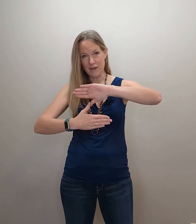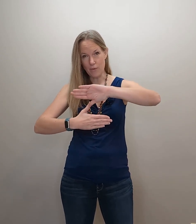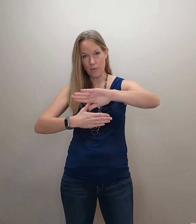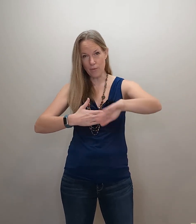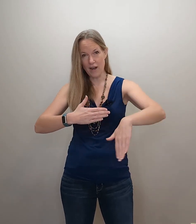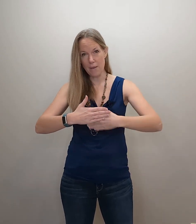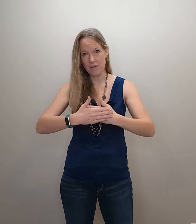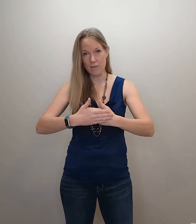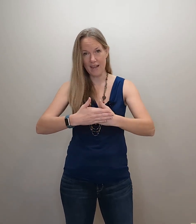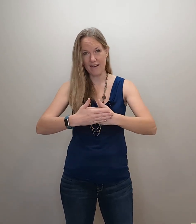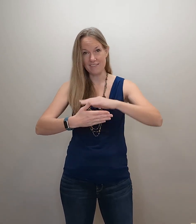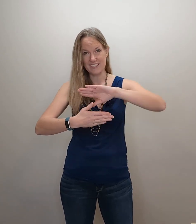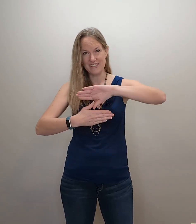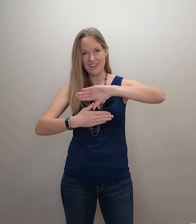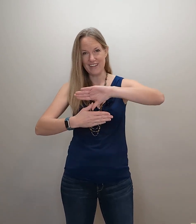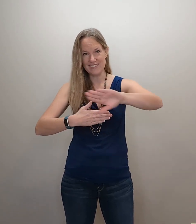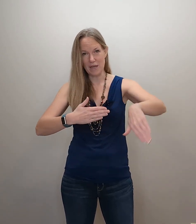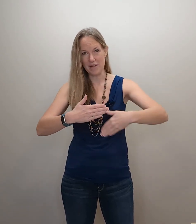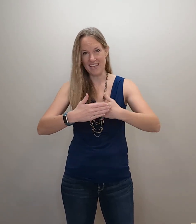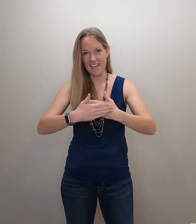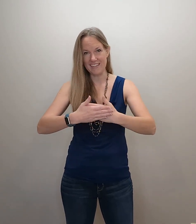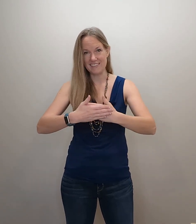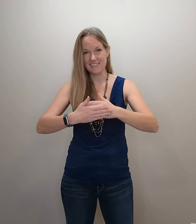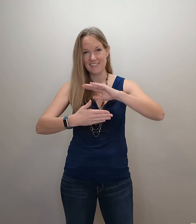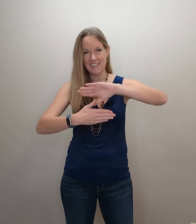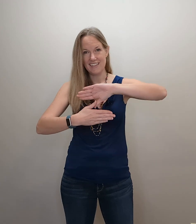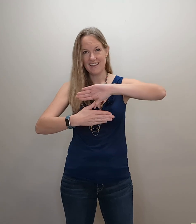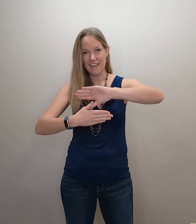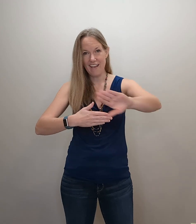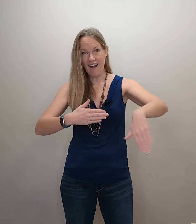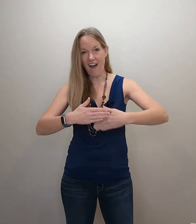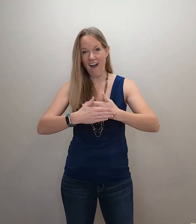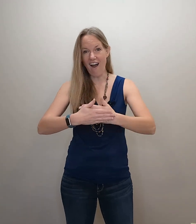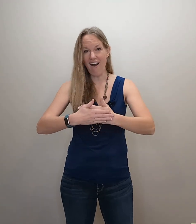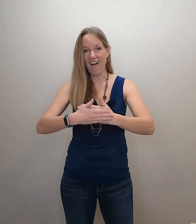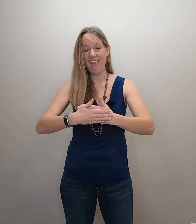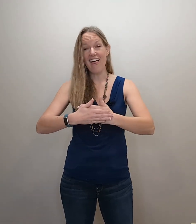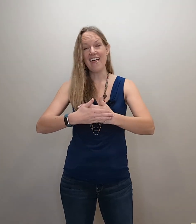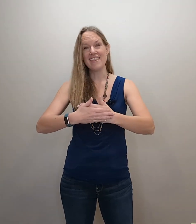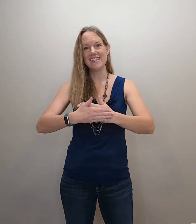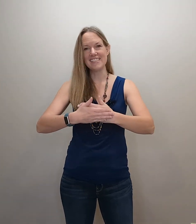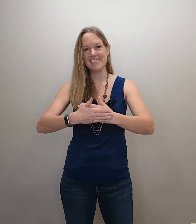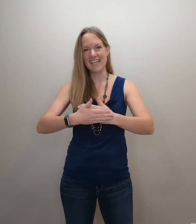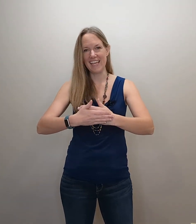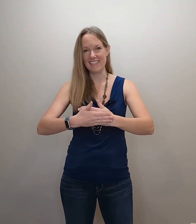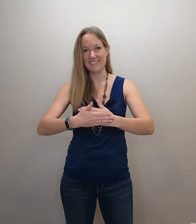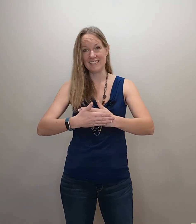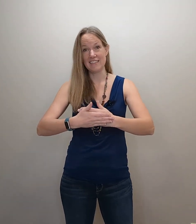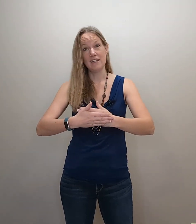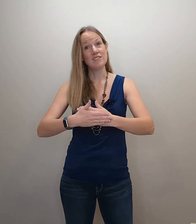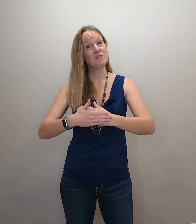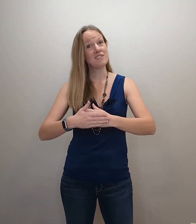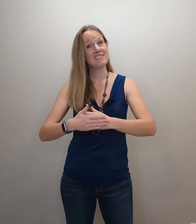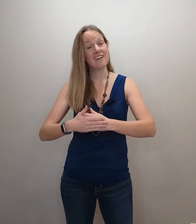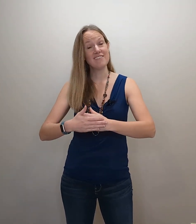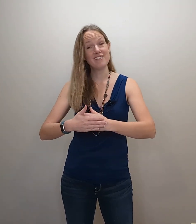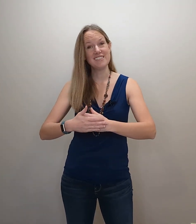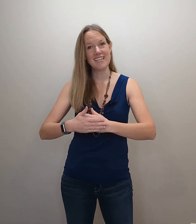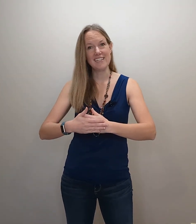to wrap it around your non-dominant hand. Okay? All the saints. So the sign for saint